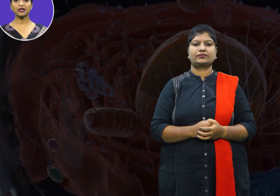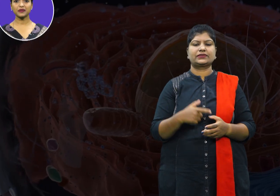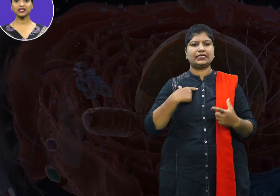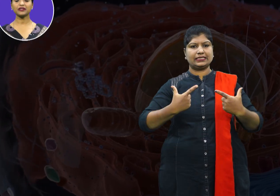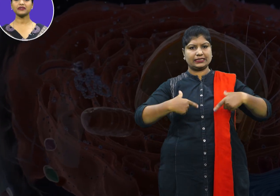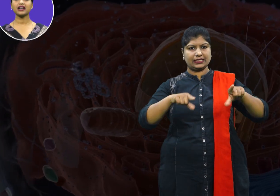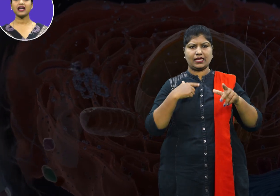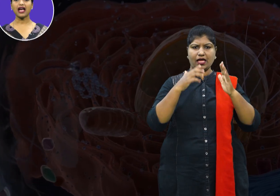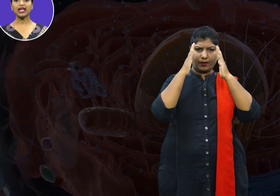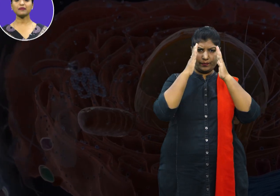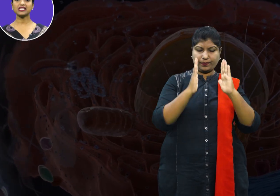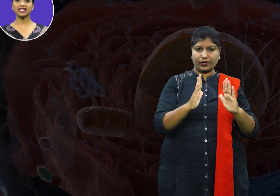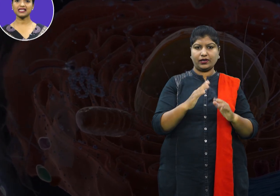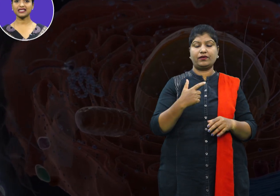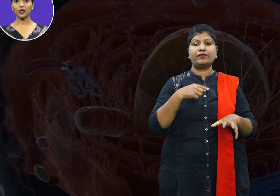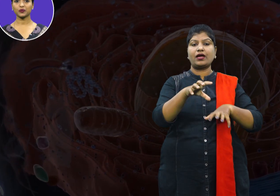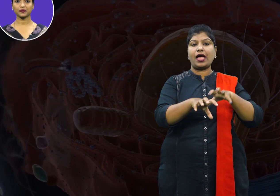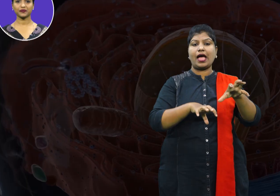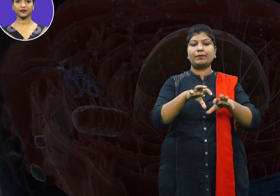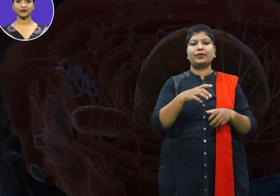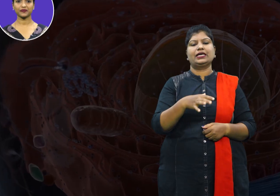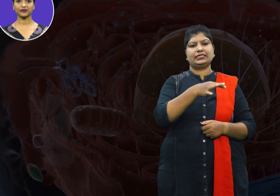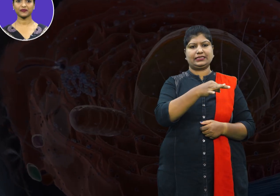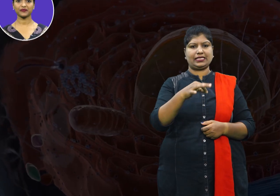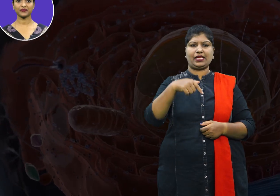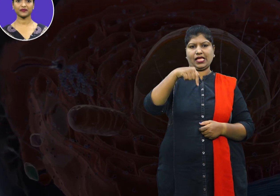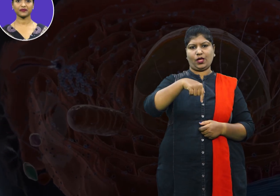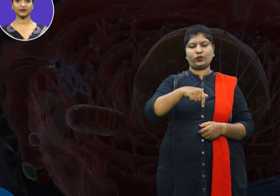Let's observe animal cells now.